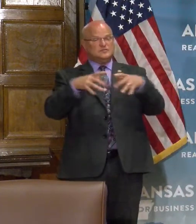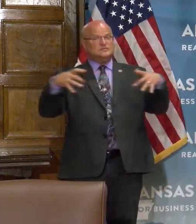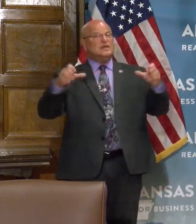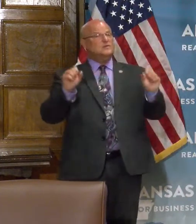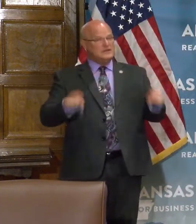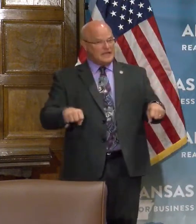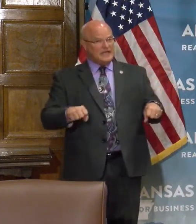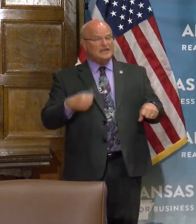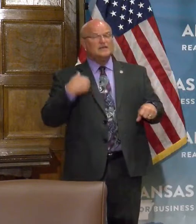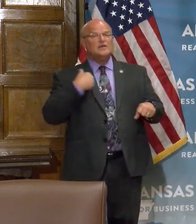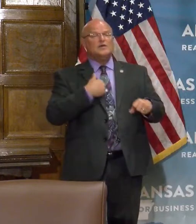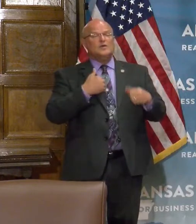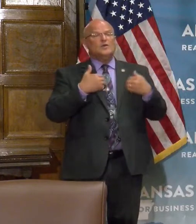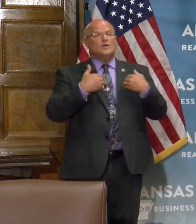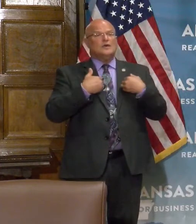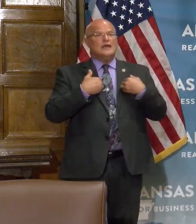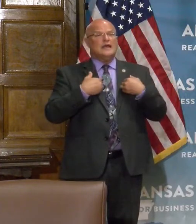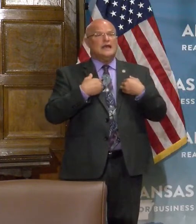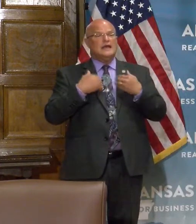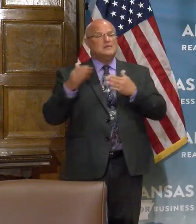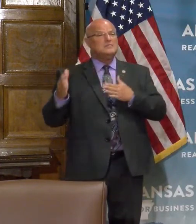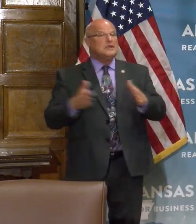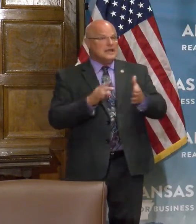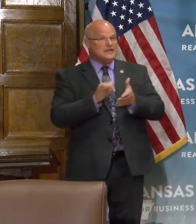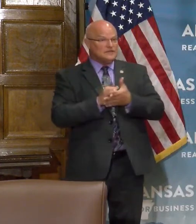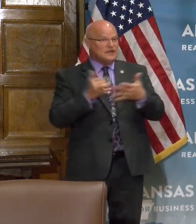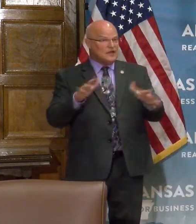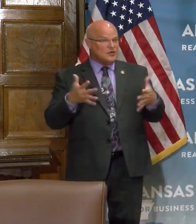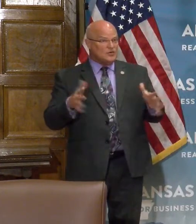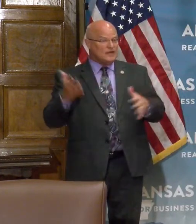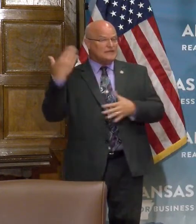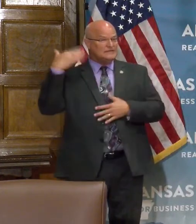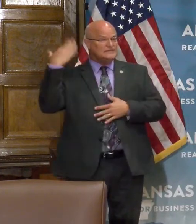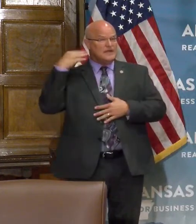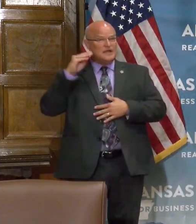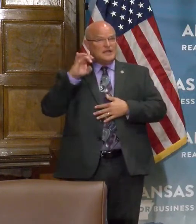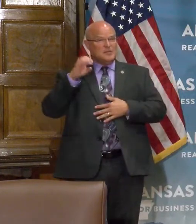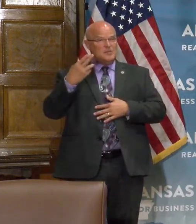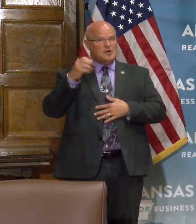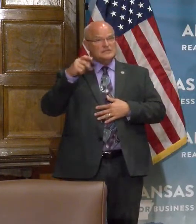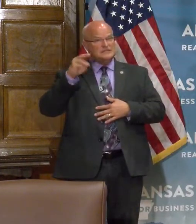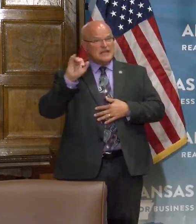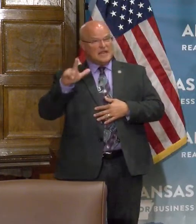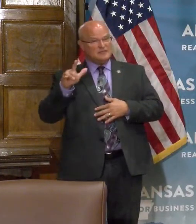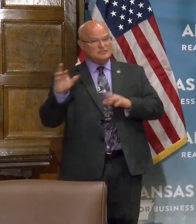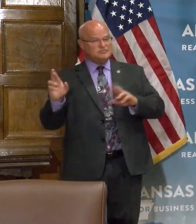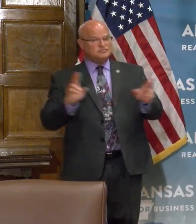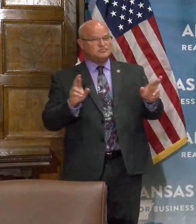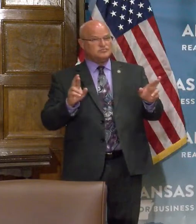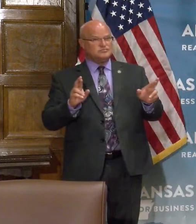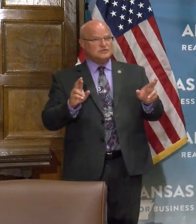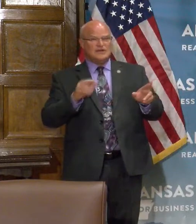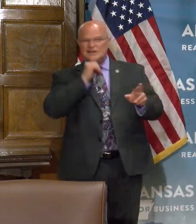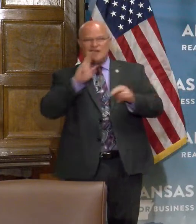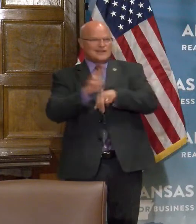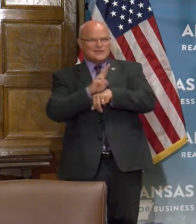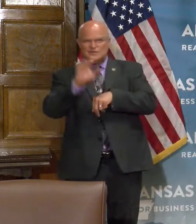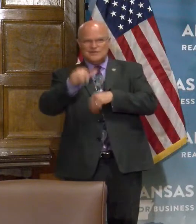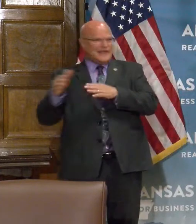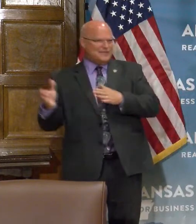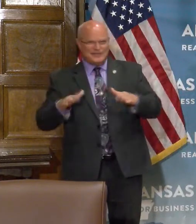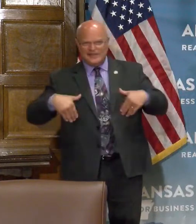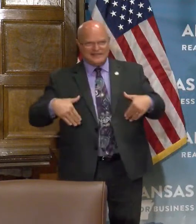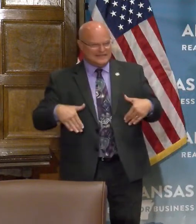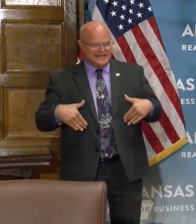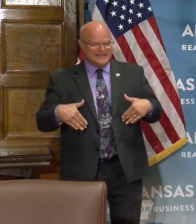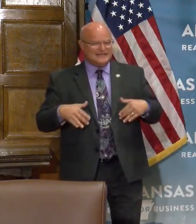expand. We had planned for that back in March and April. We haven't had to implement those plans